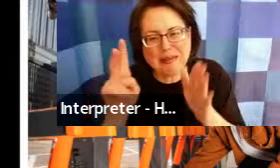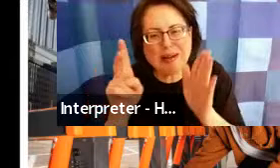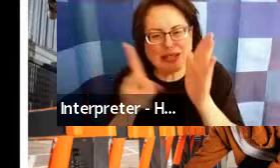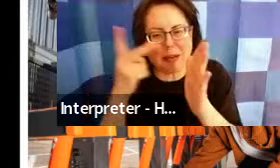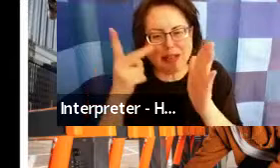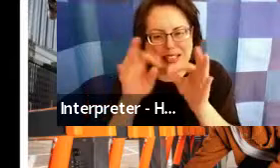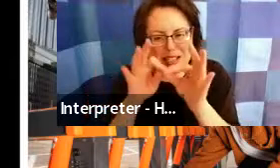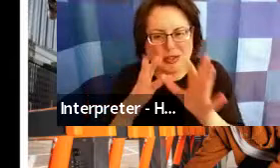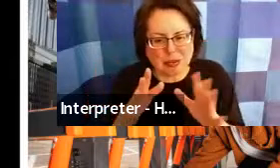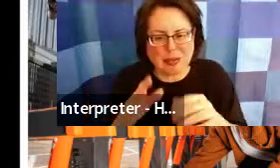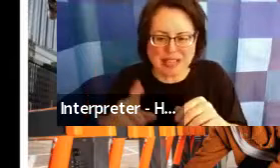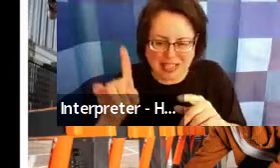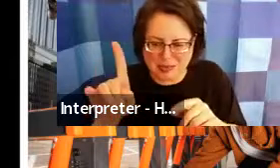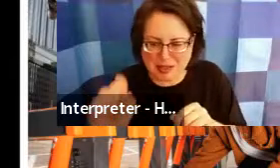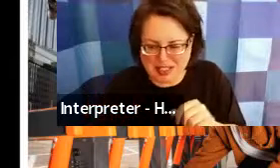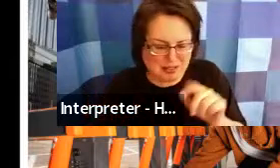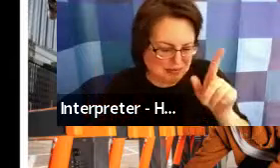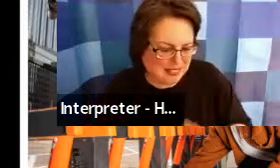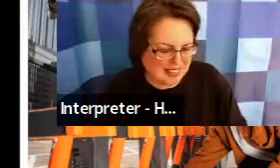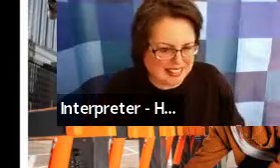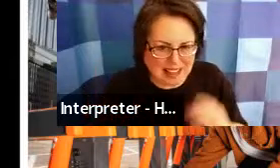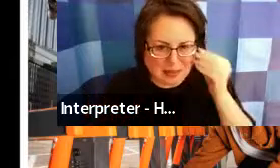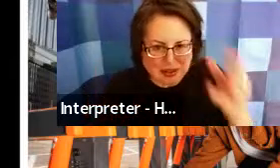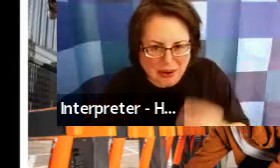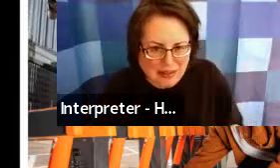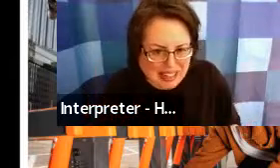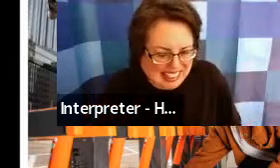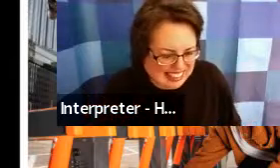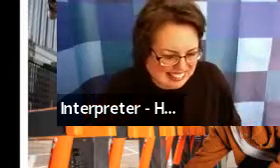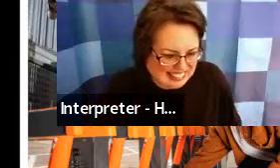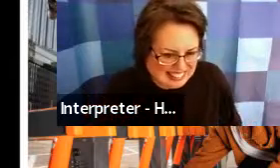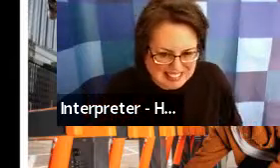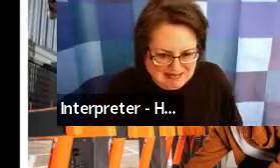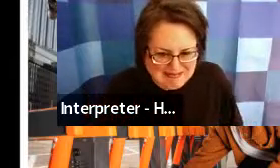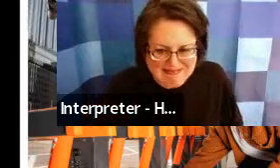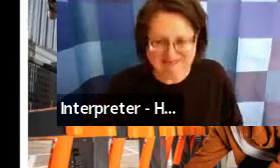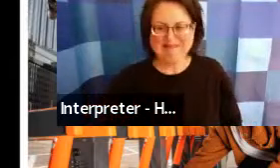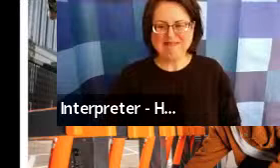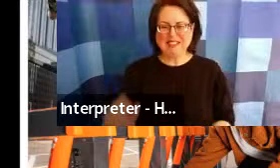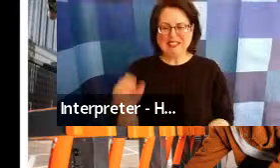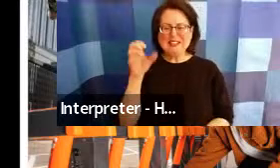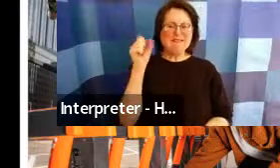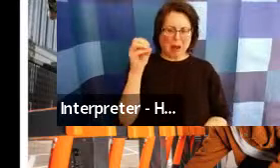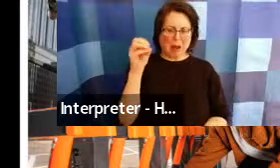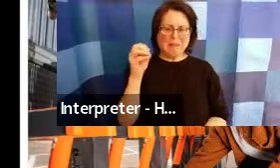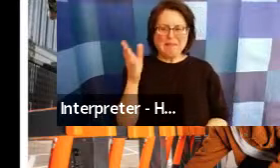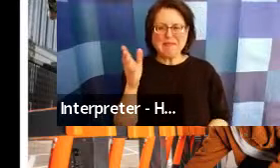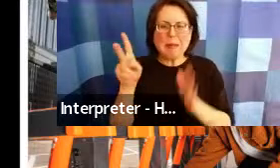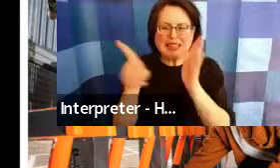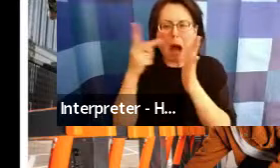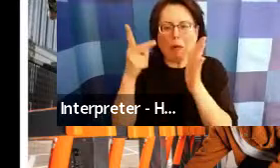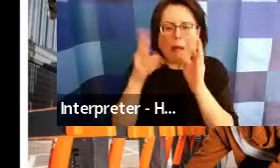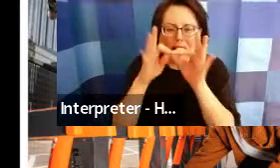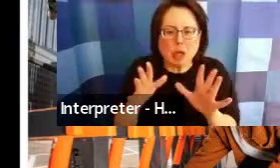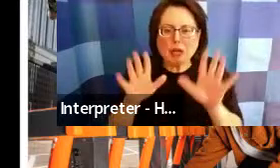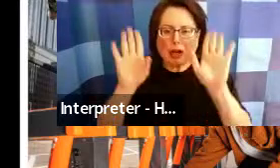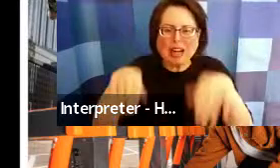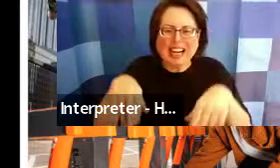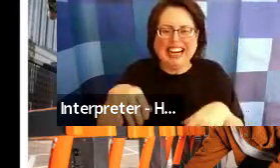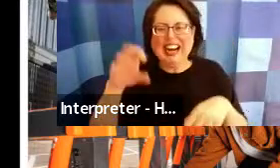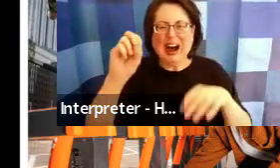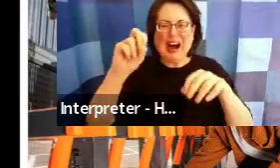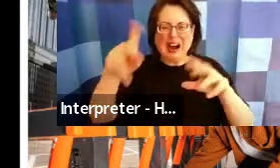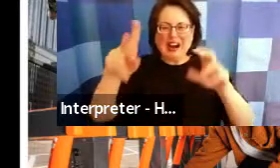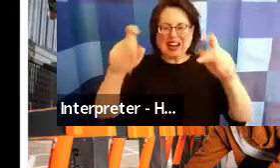I saw we were doubling the interpreters. I just wanted to let her know. No problem. Moving on,